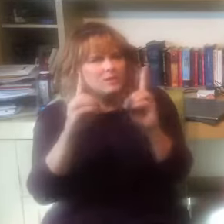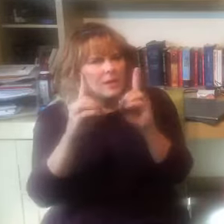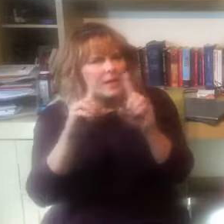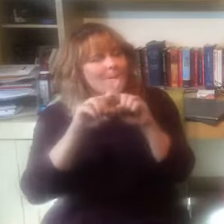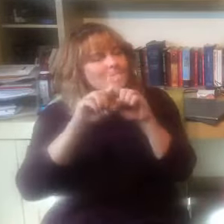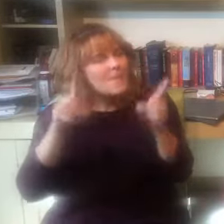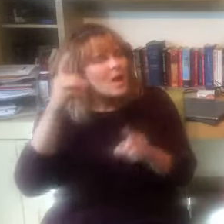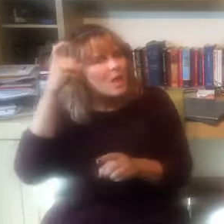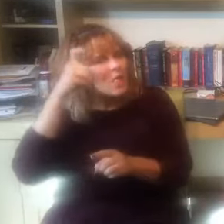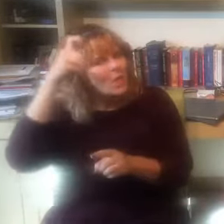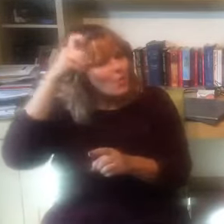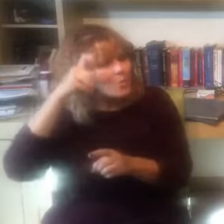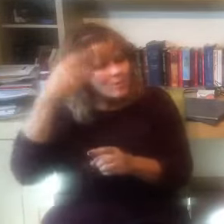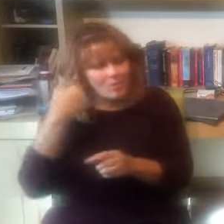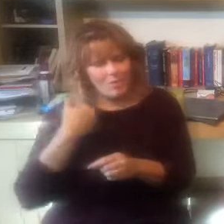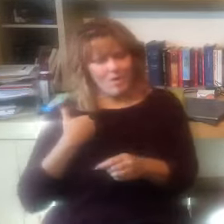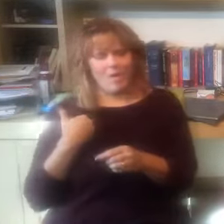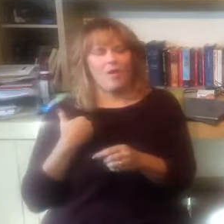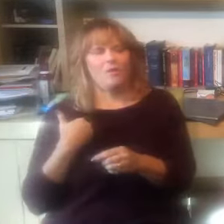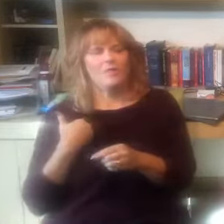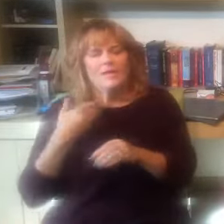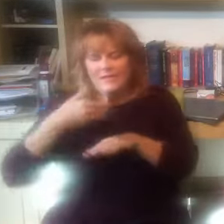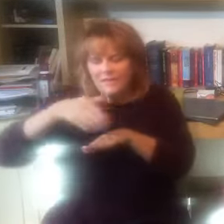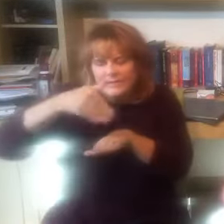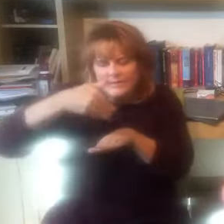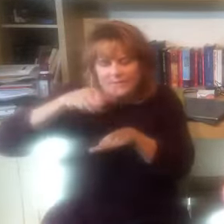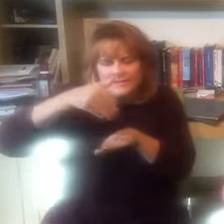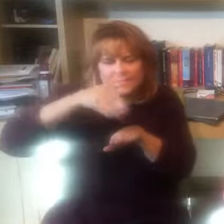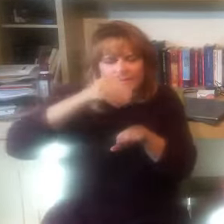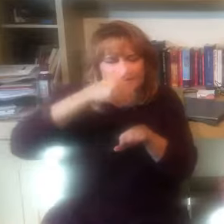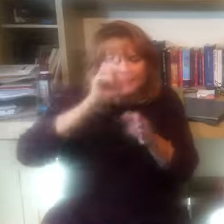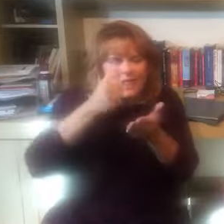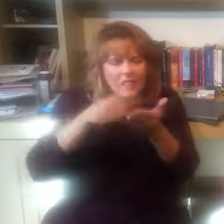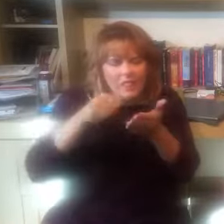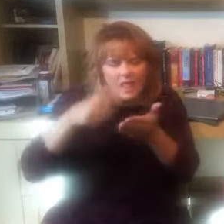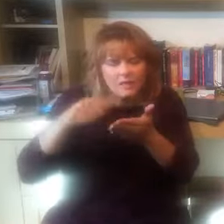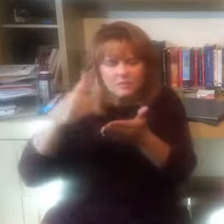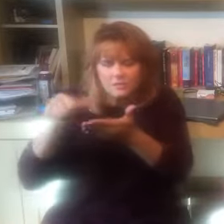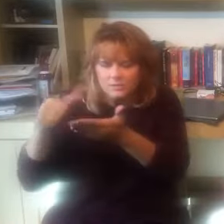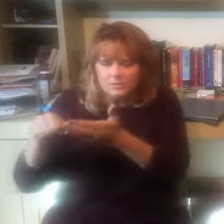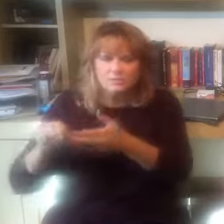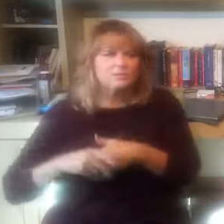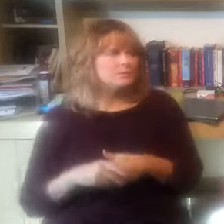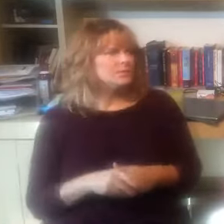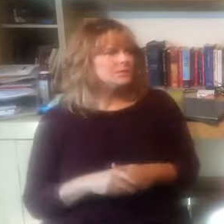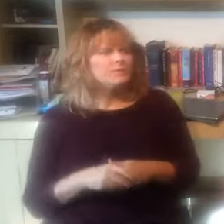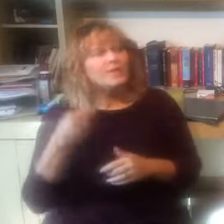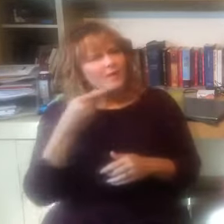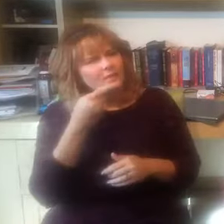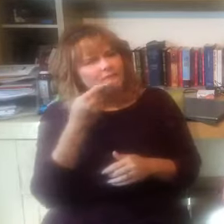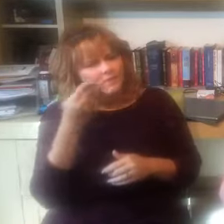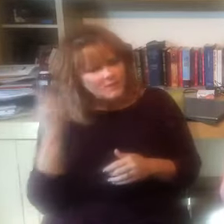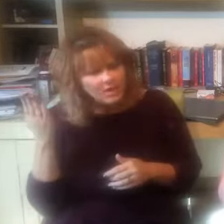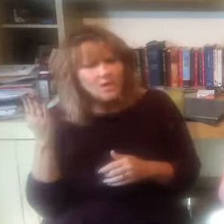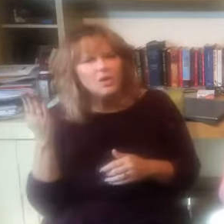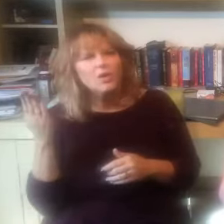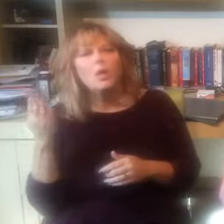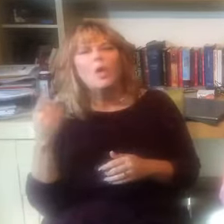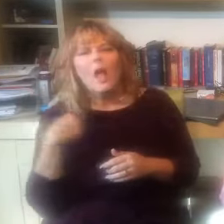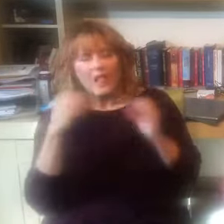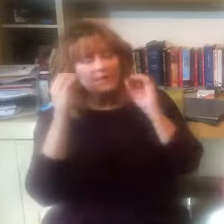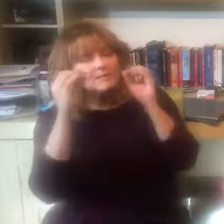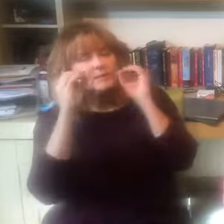would have. But he sent me, would send me letters. And some of them are some of the things that I teach